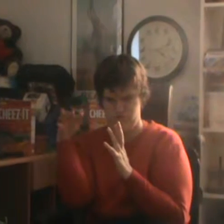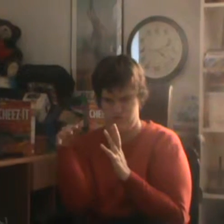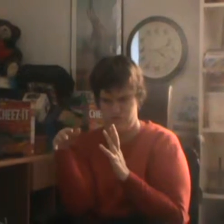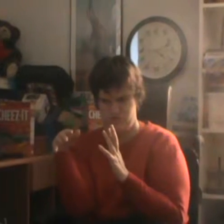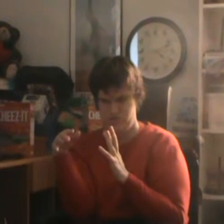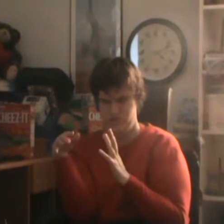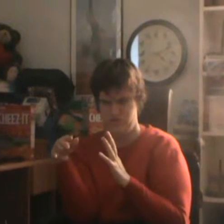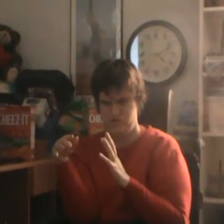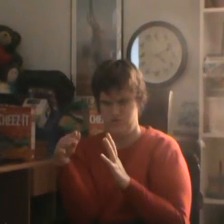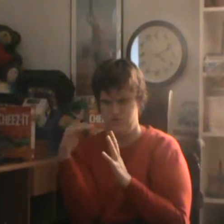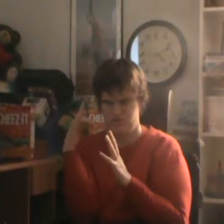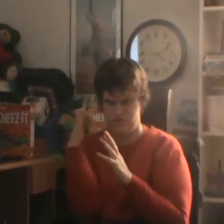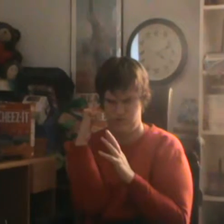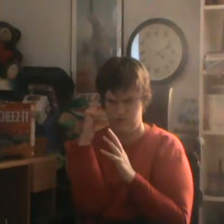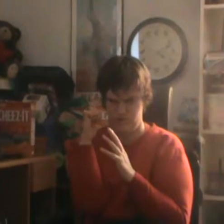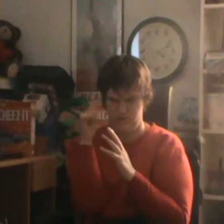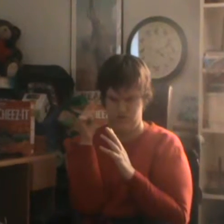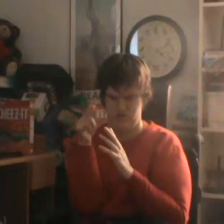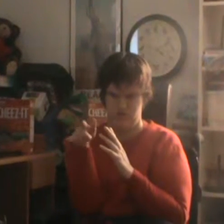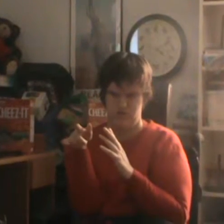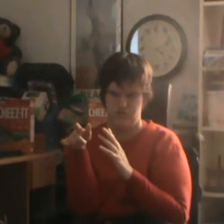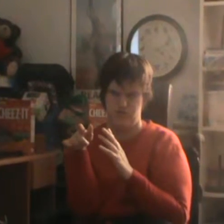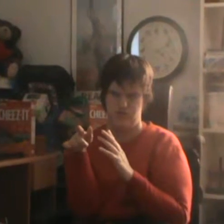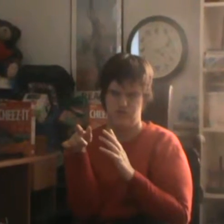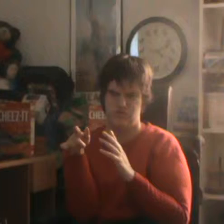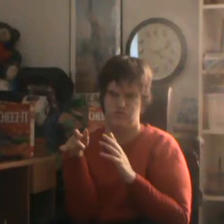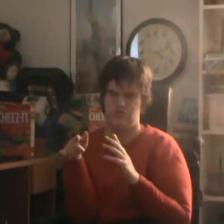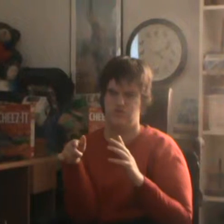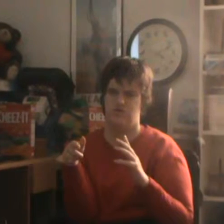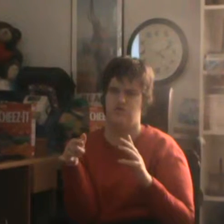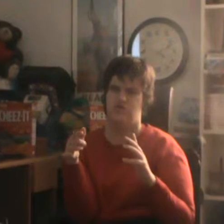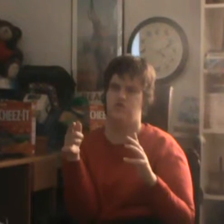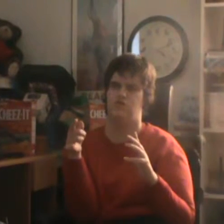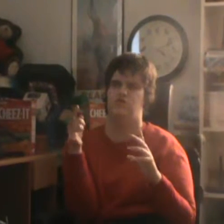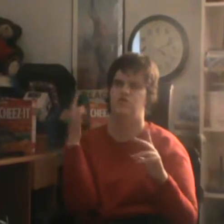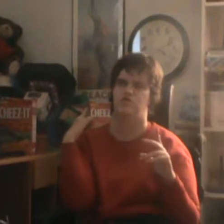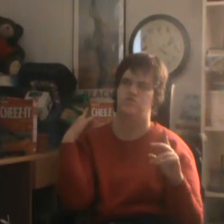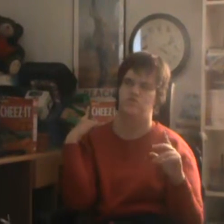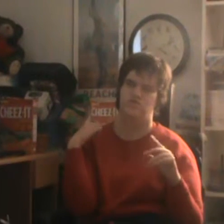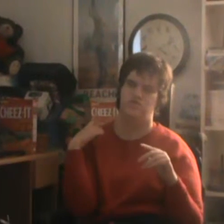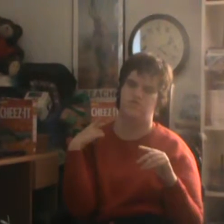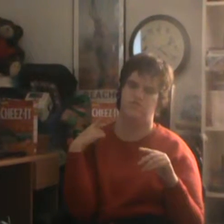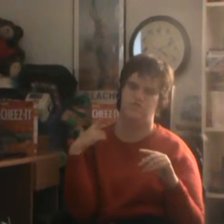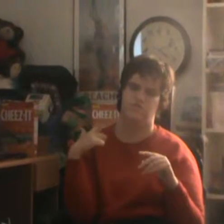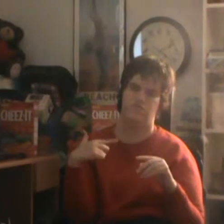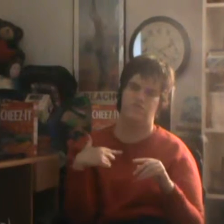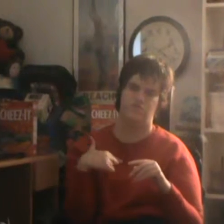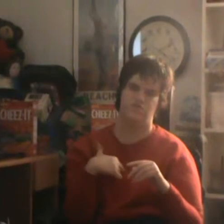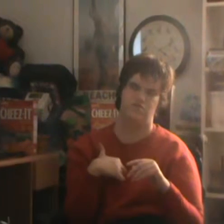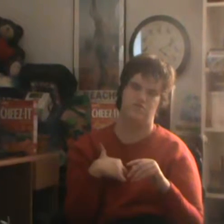I hope every day I see the more my father